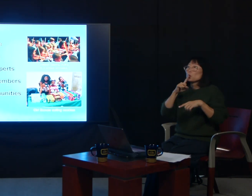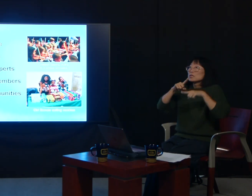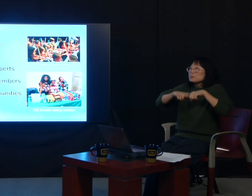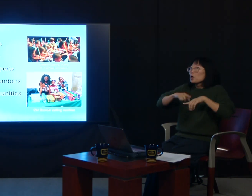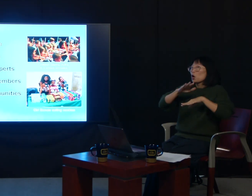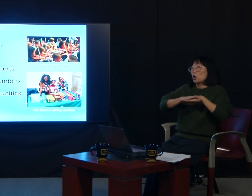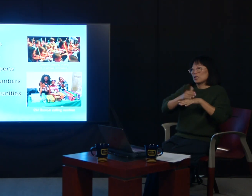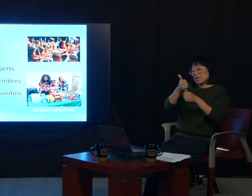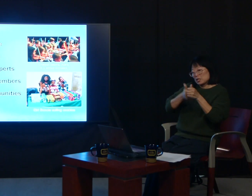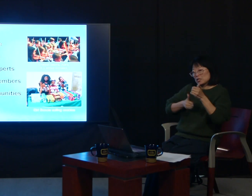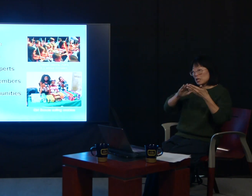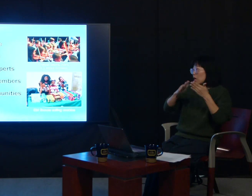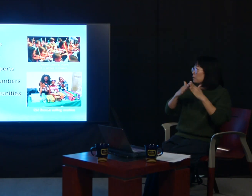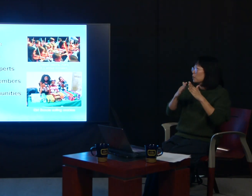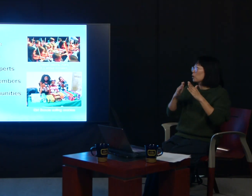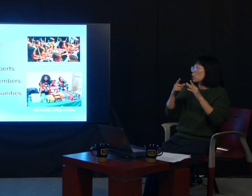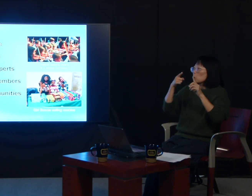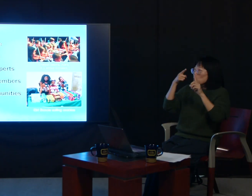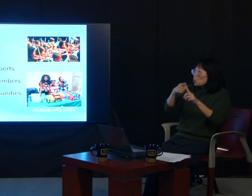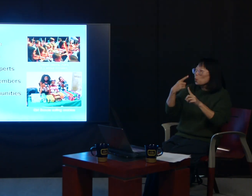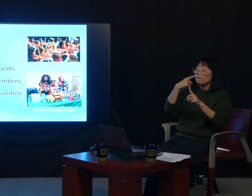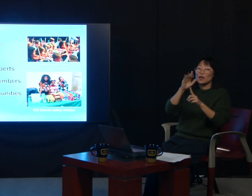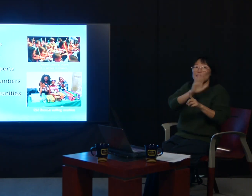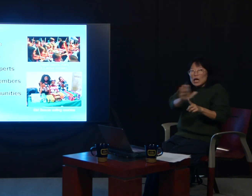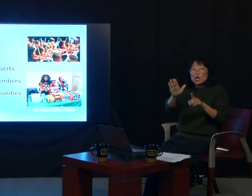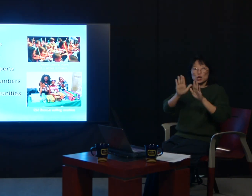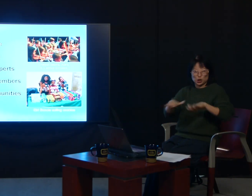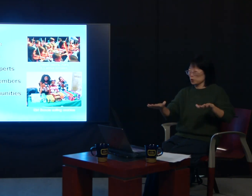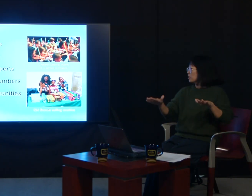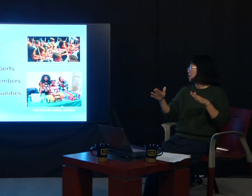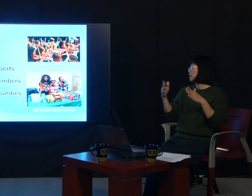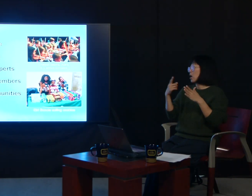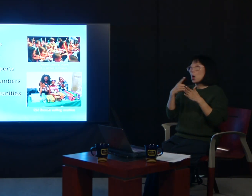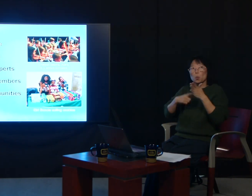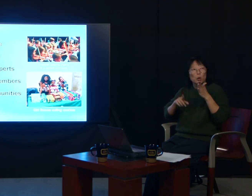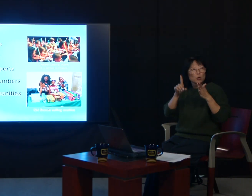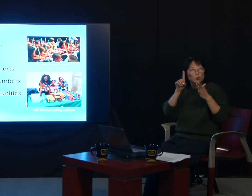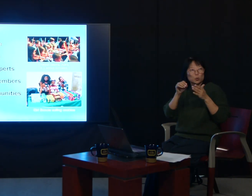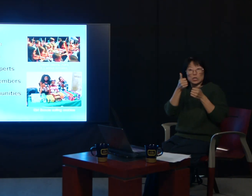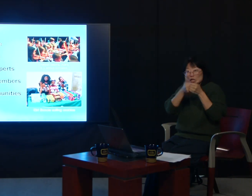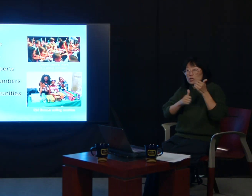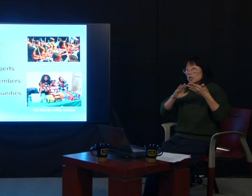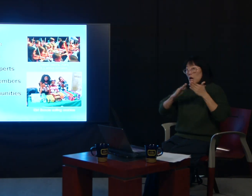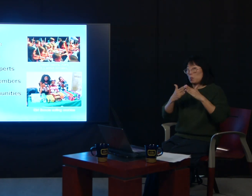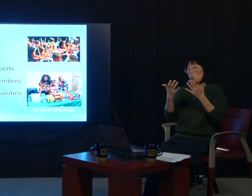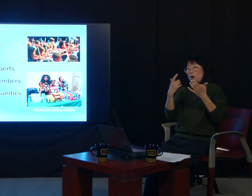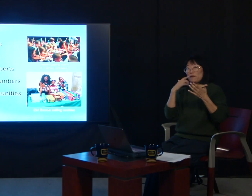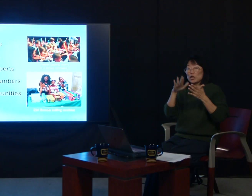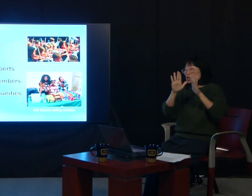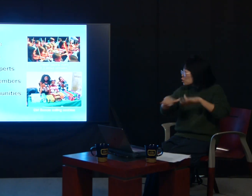depending on each community, the goal for their children, what each community wants from their